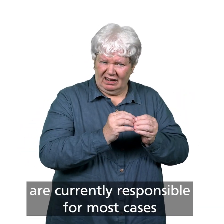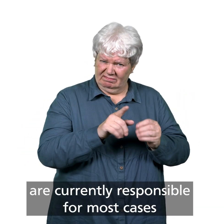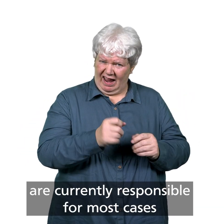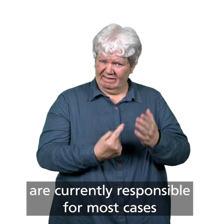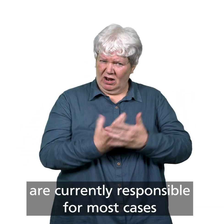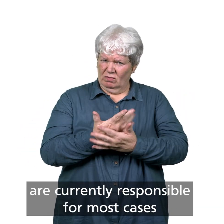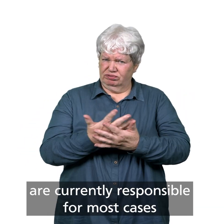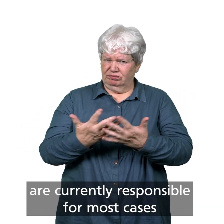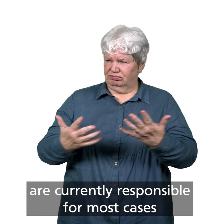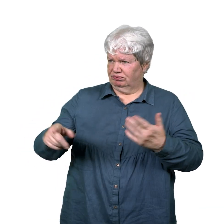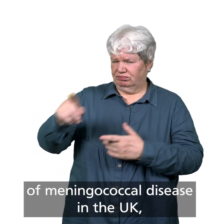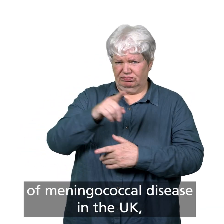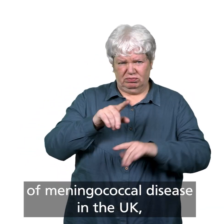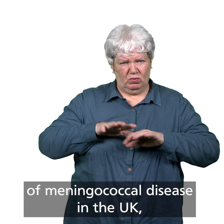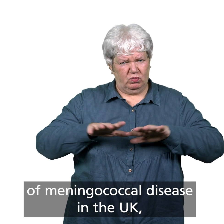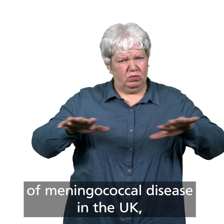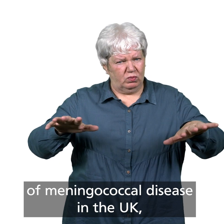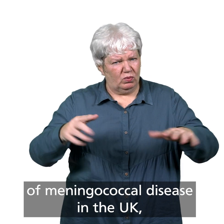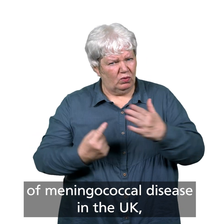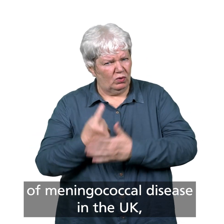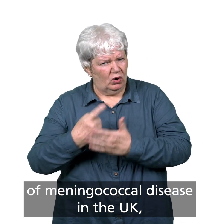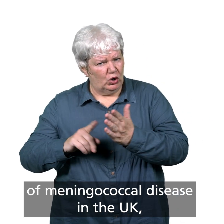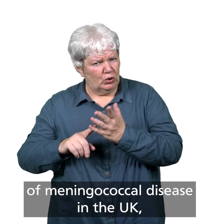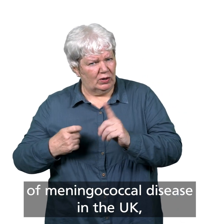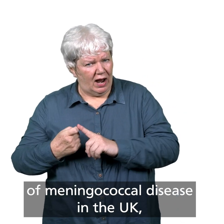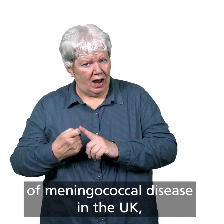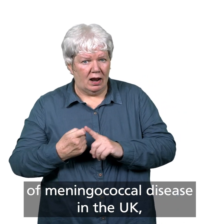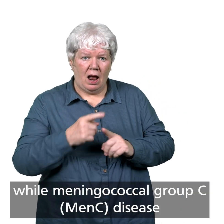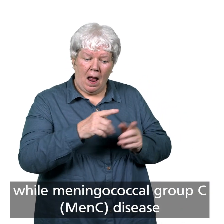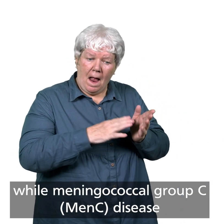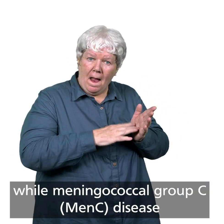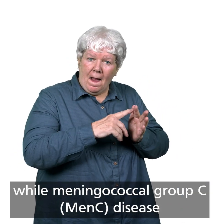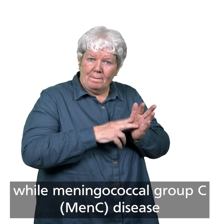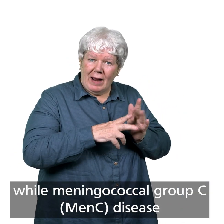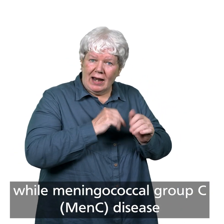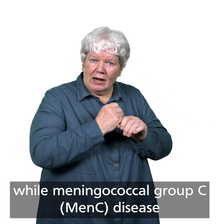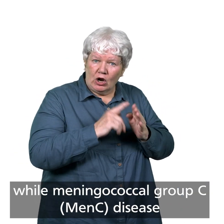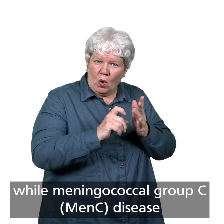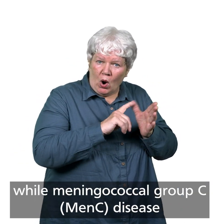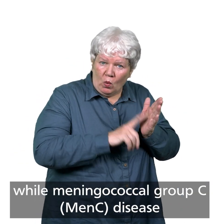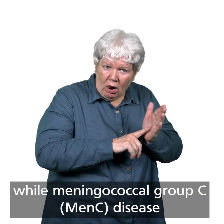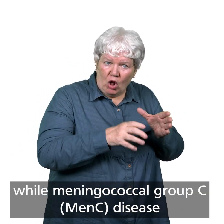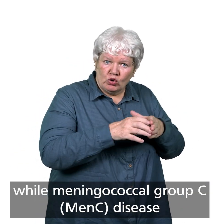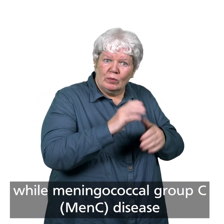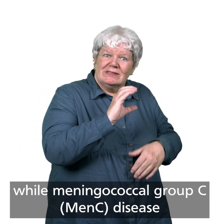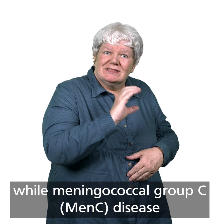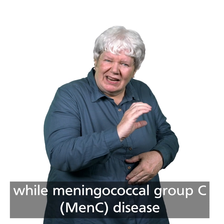are currently responsible for most cases of meningococcal disease in the UK, while meningococcal group C, Men